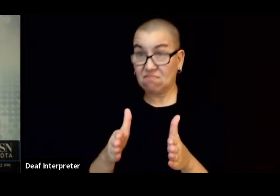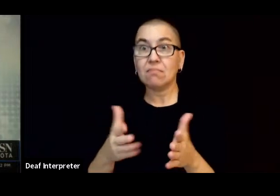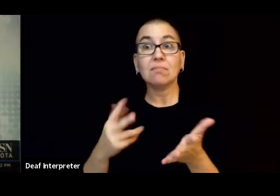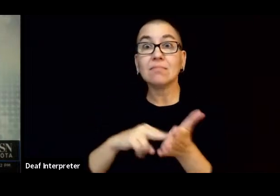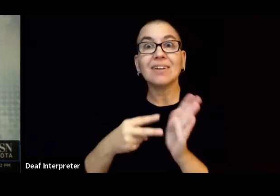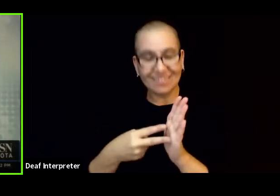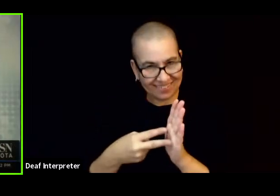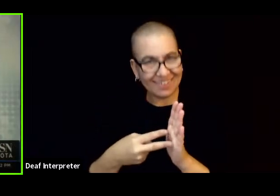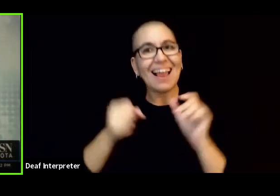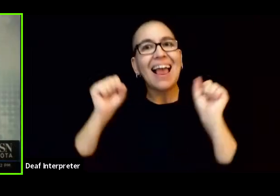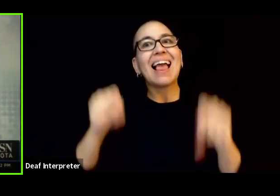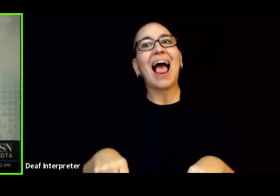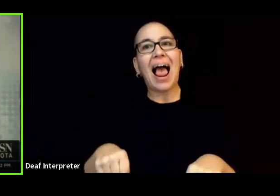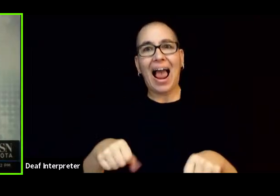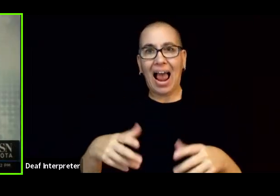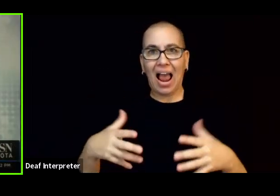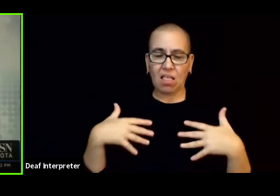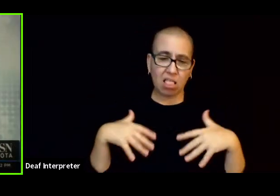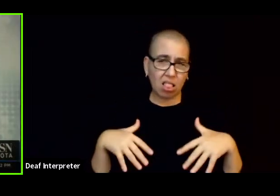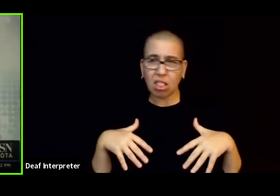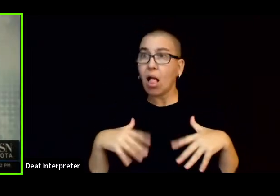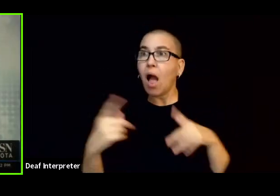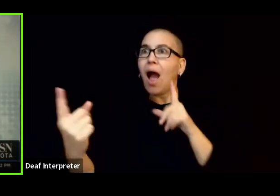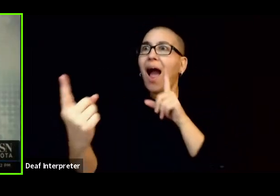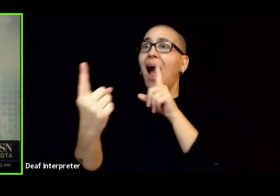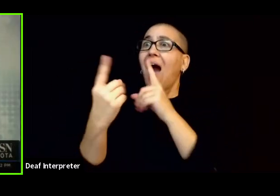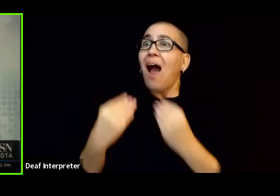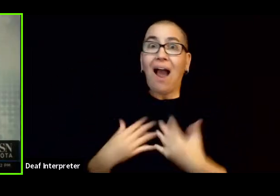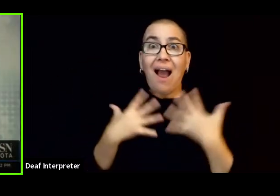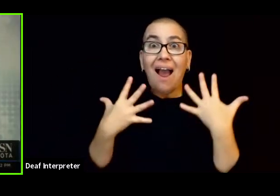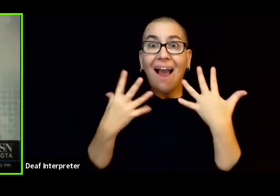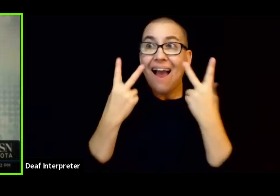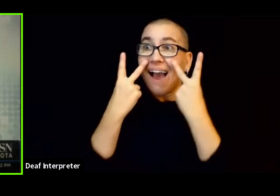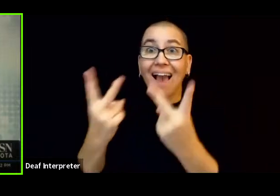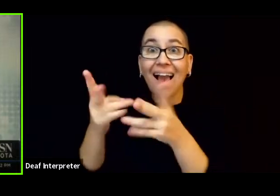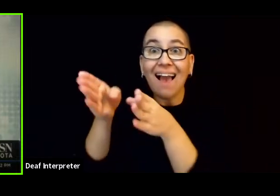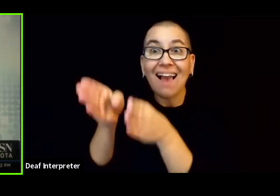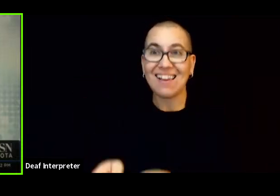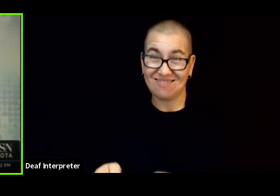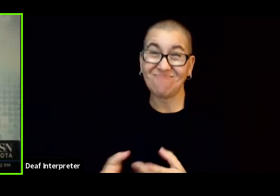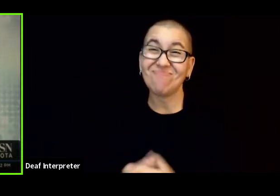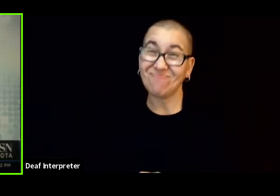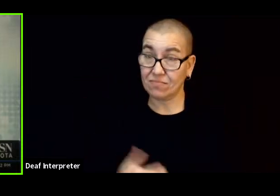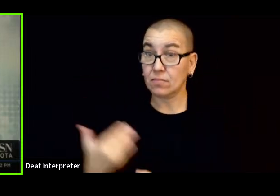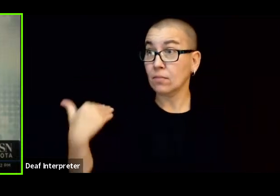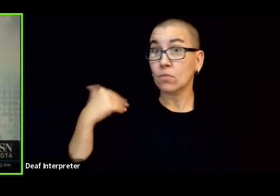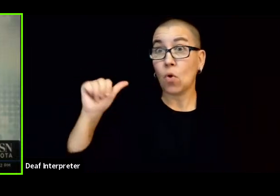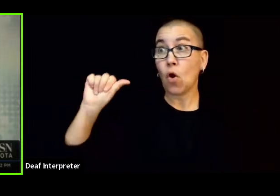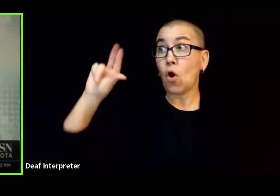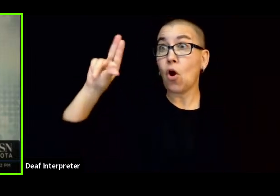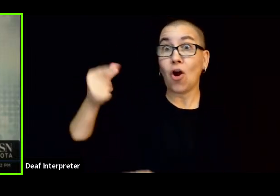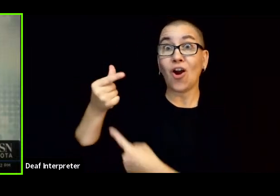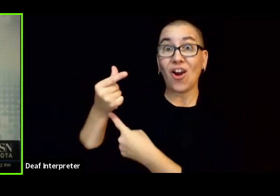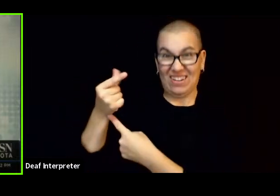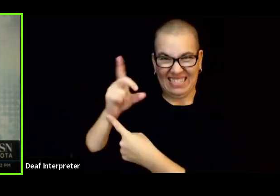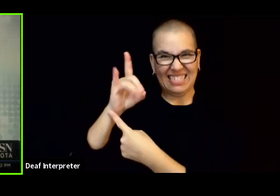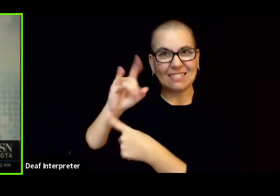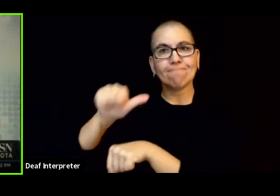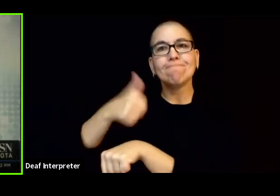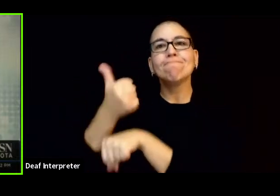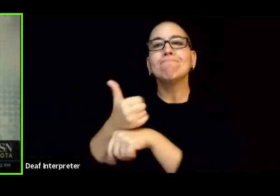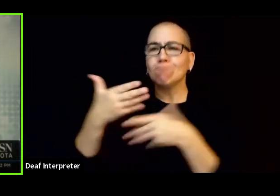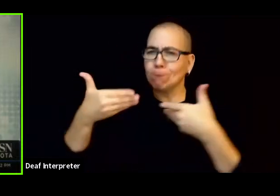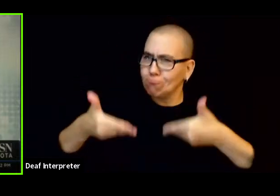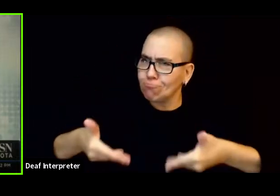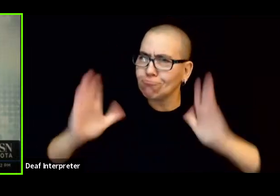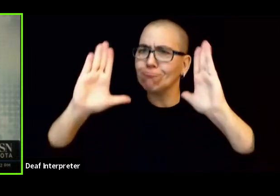to residents in person. In August, Minnesota rolled out broader visitation guidance to allow for more visitation, which was